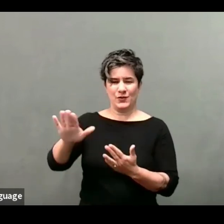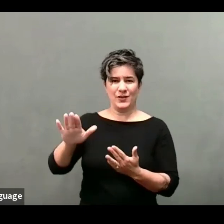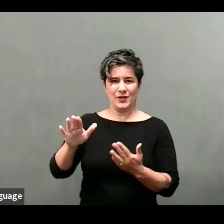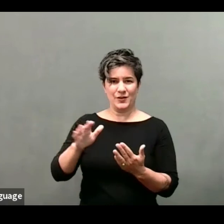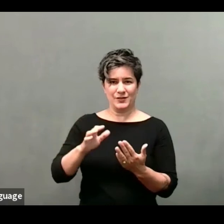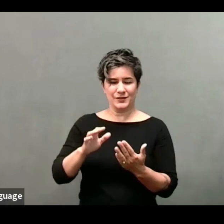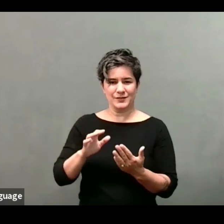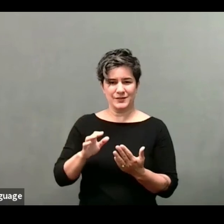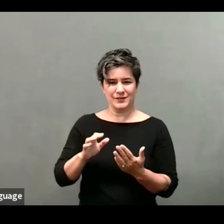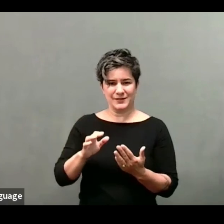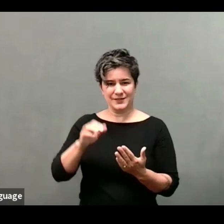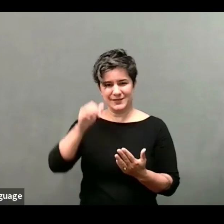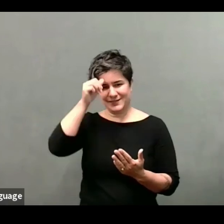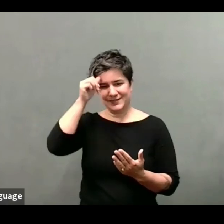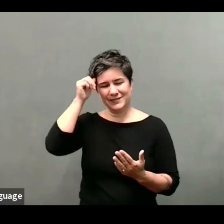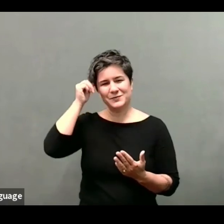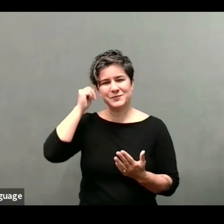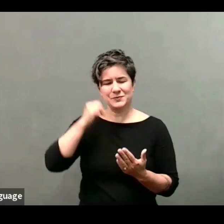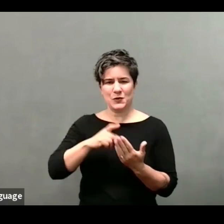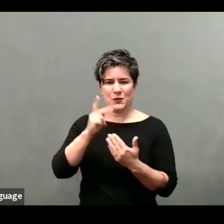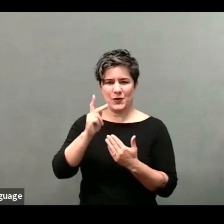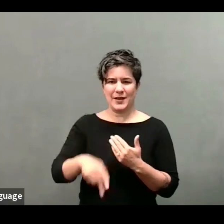fast.